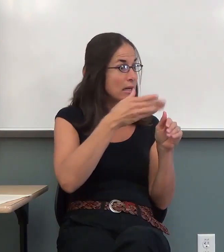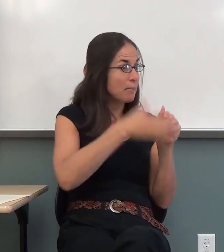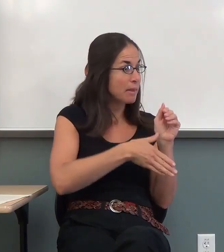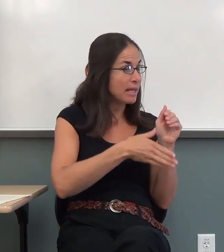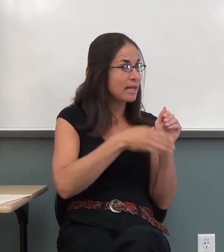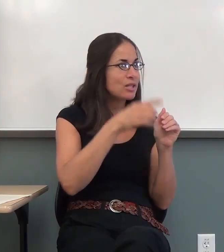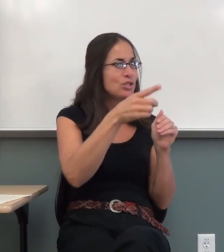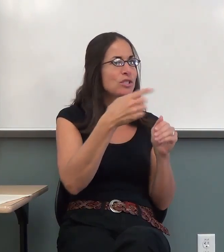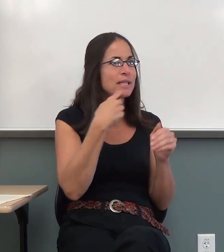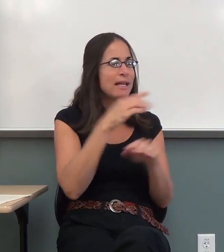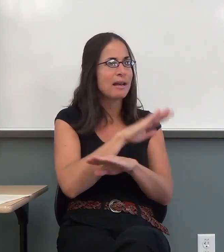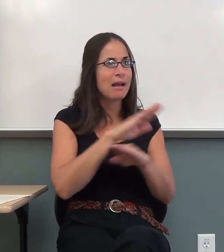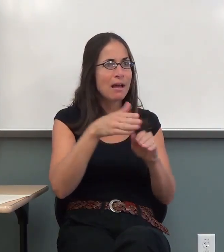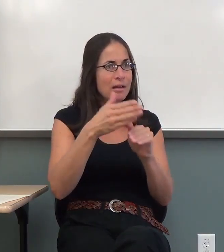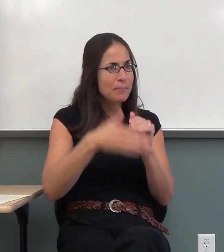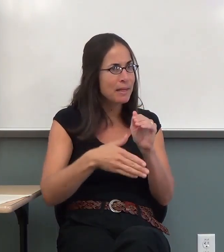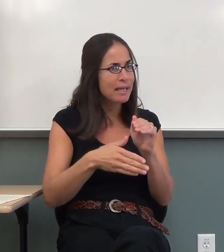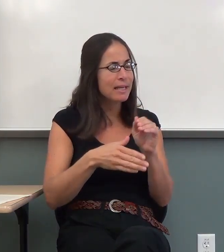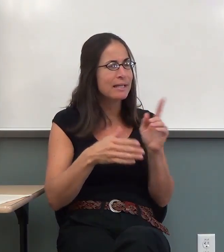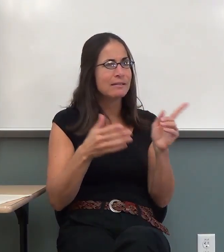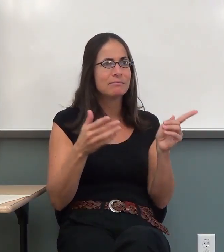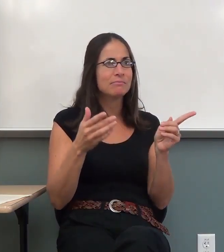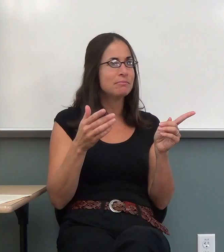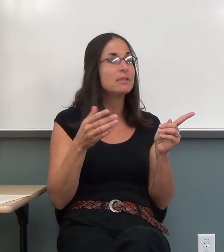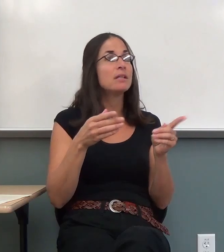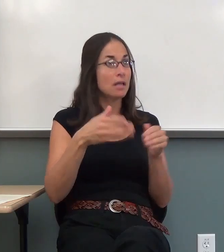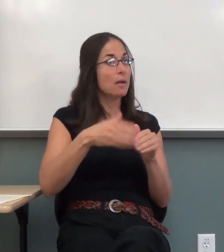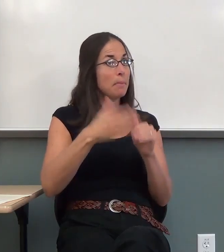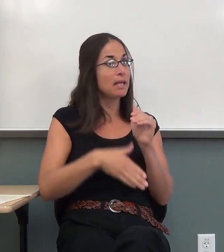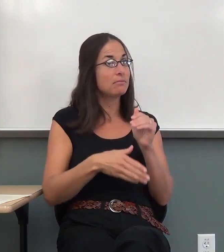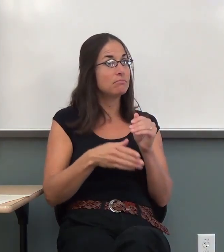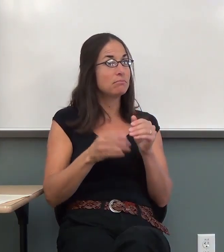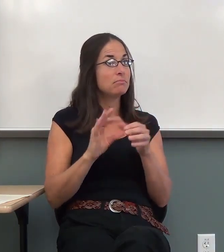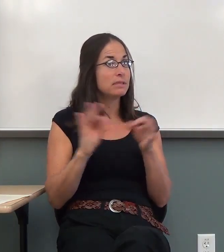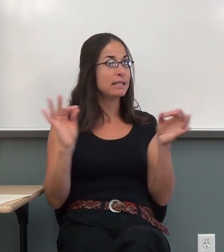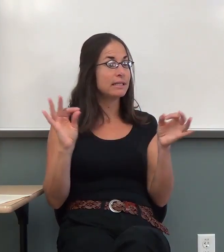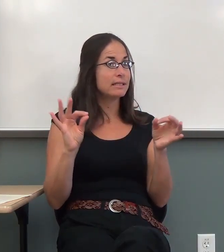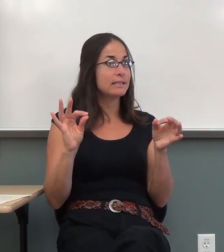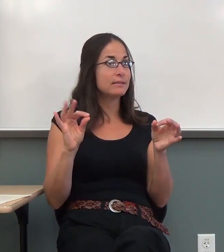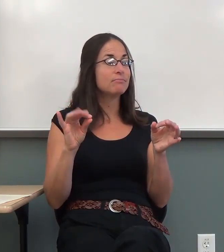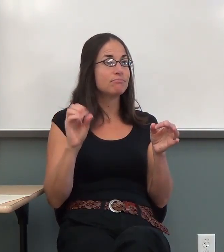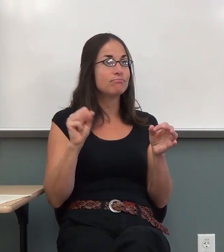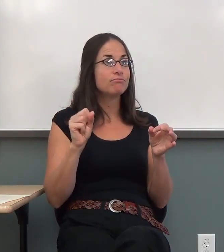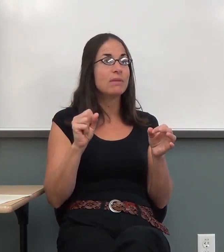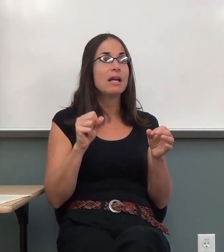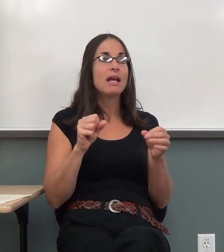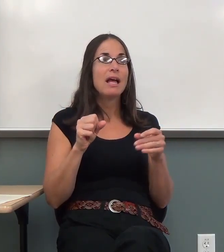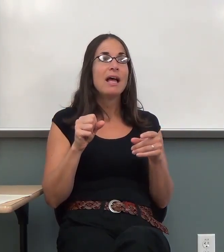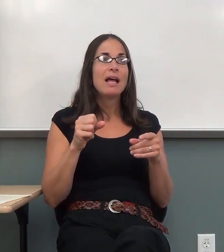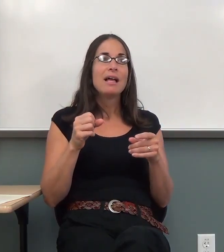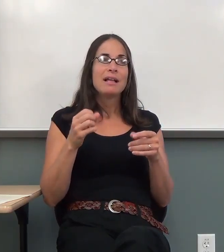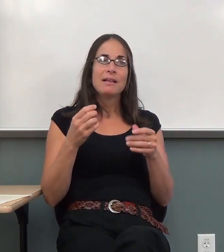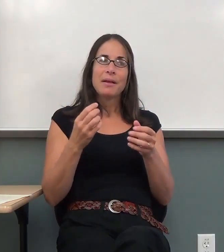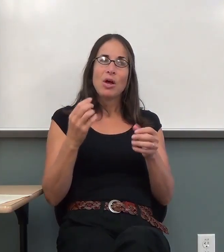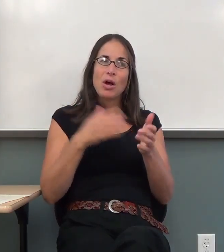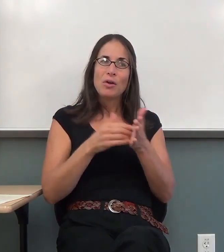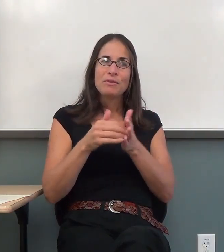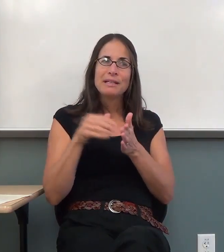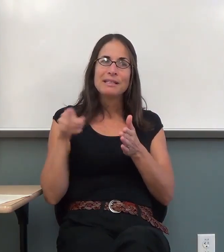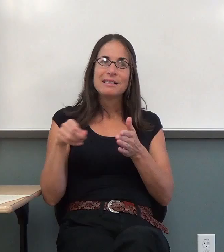sorry, Jessica. I think it's incomplete. Complete. In most cases, this would be descriptive word, but it's actually, in this case, I think it's actually used as